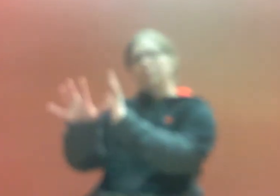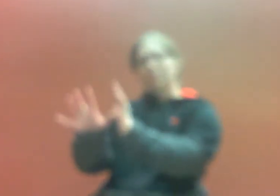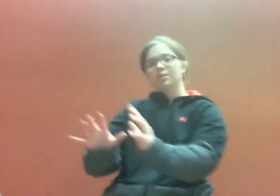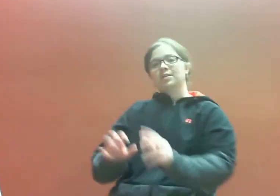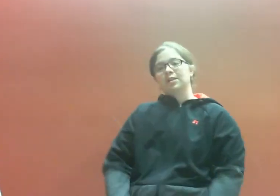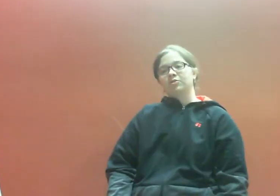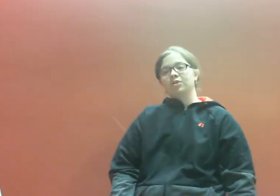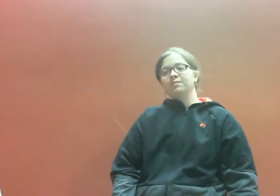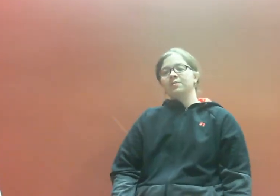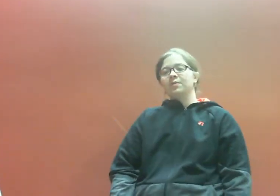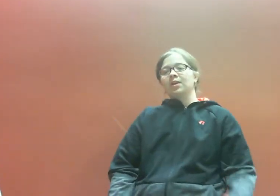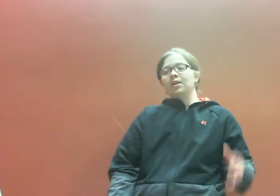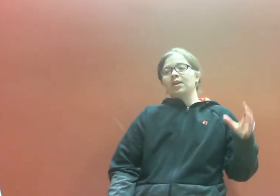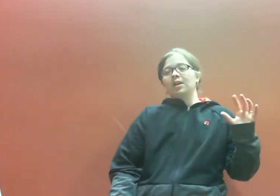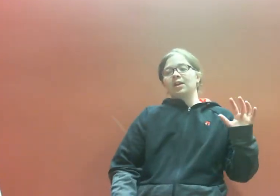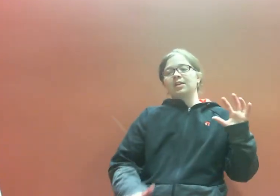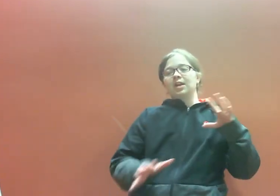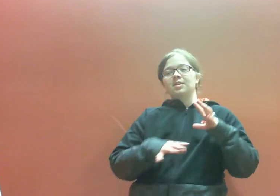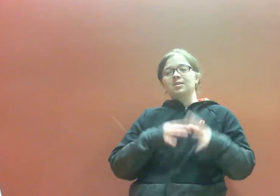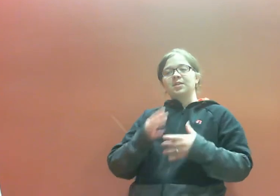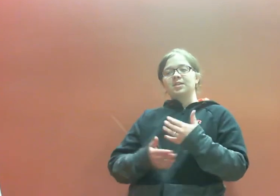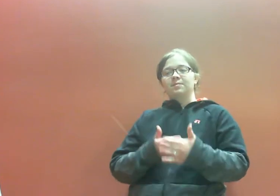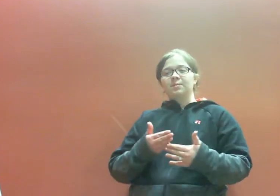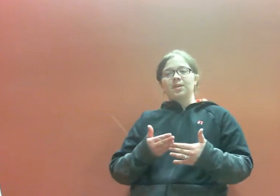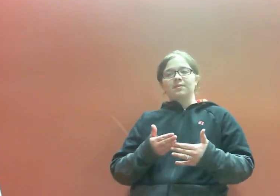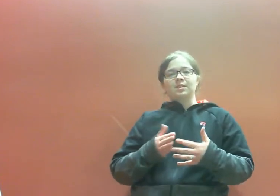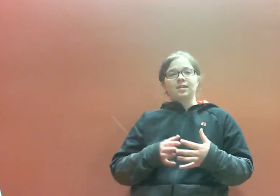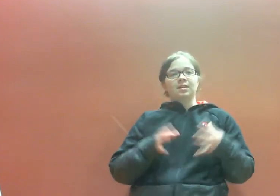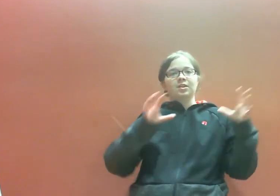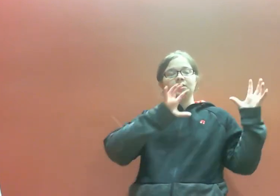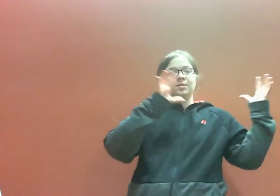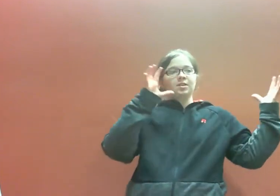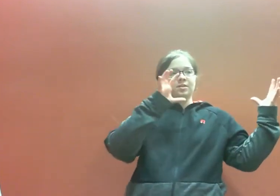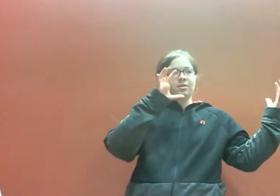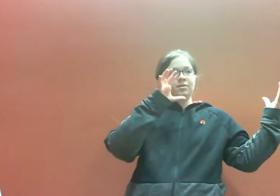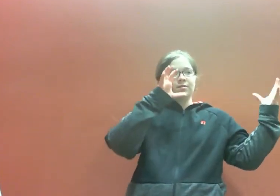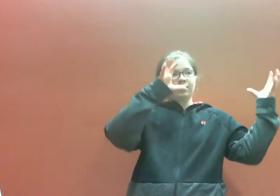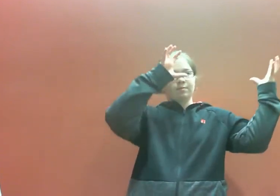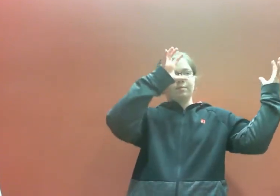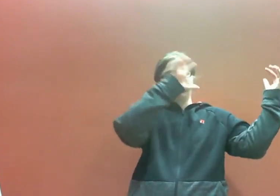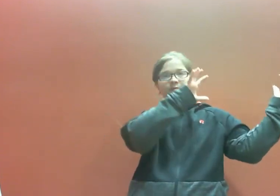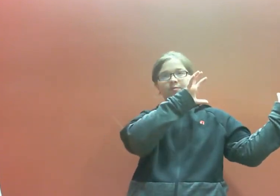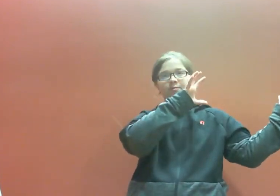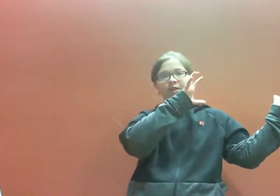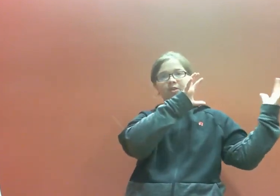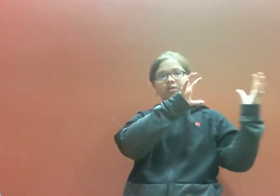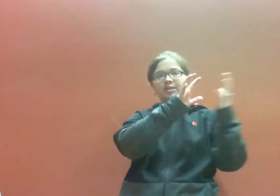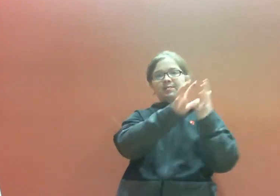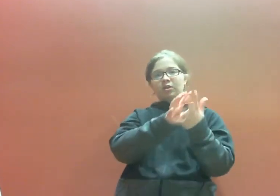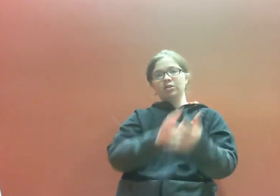towards the eardrum. And it kind of speeds up the waves slightly just because they're going from bigger to smaller.